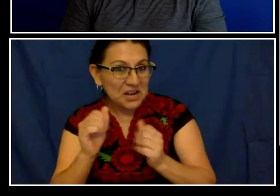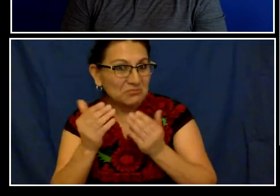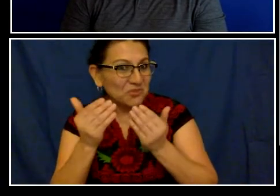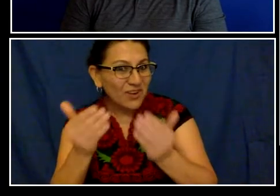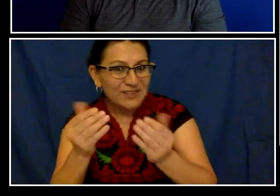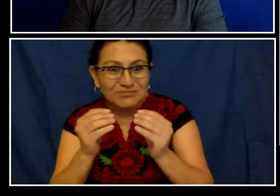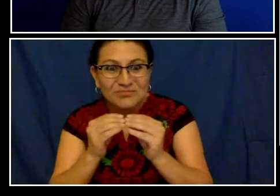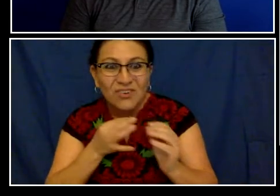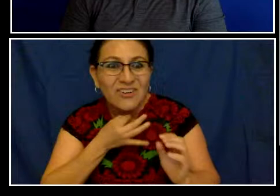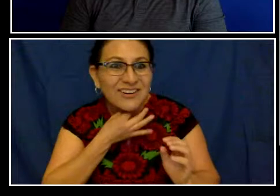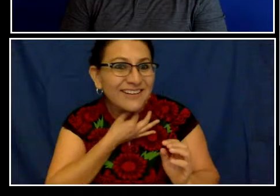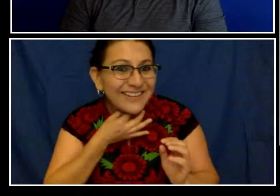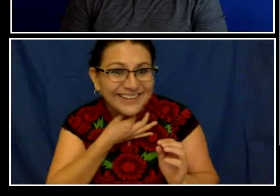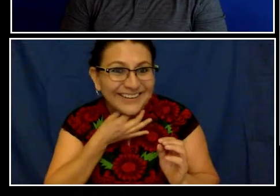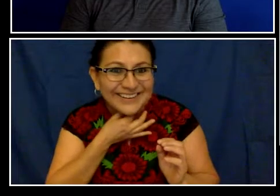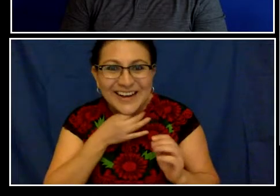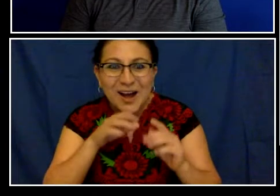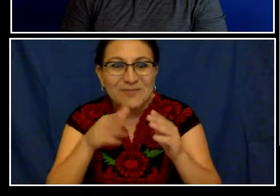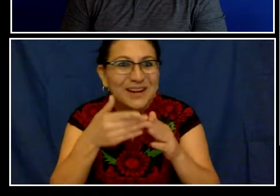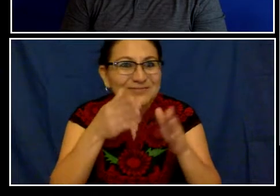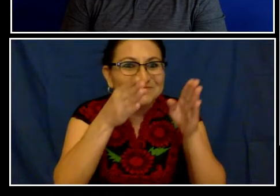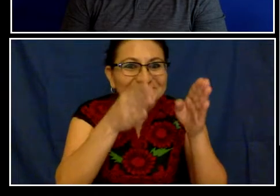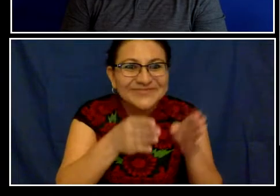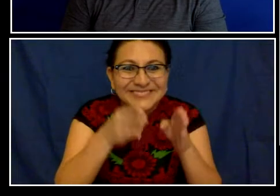may absolutely use this.